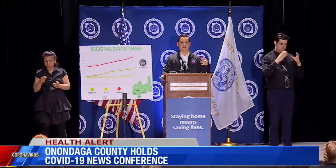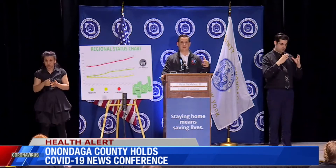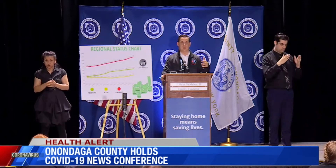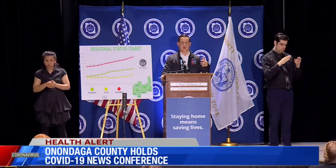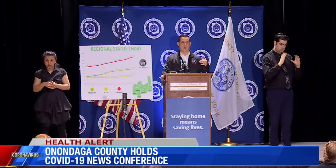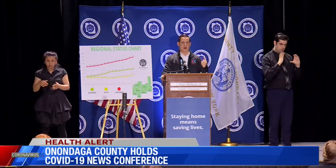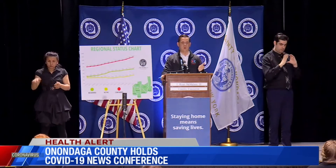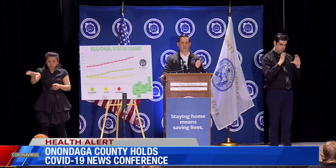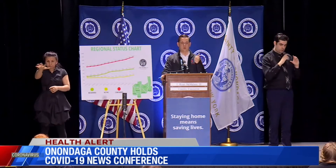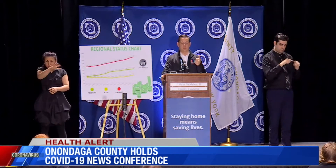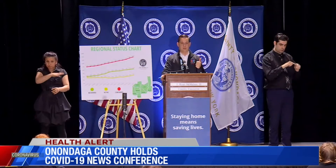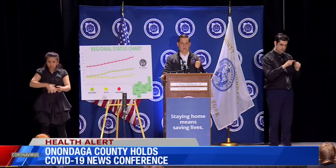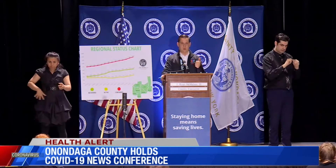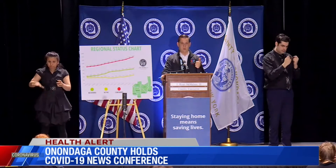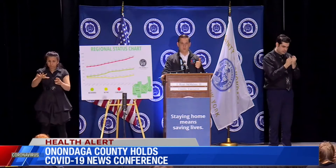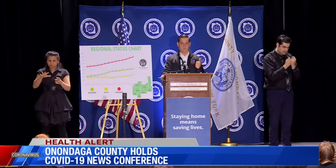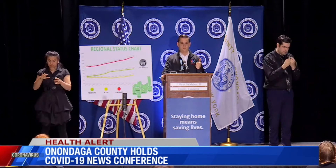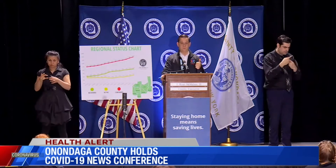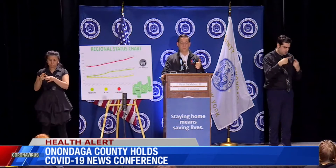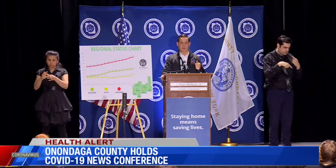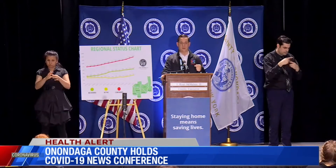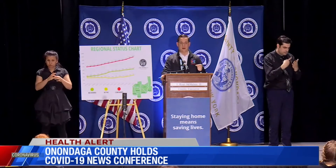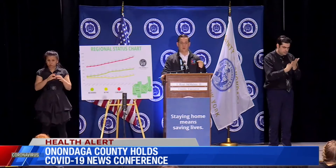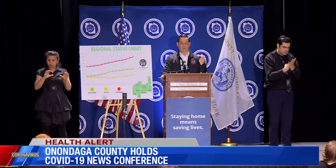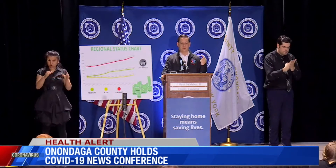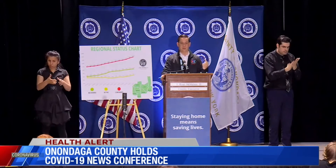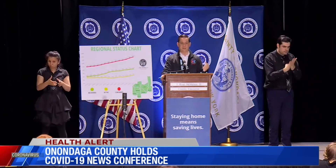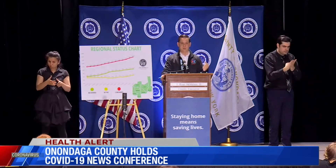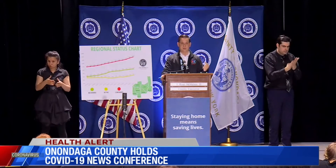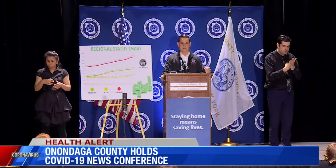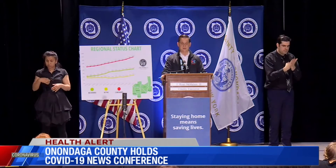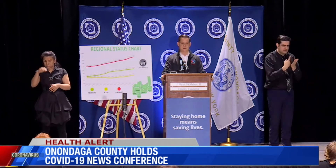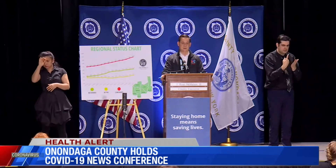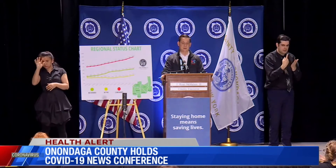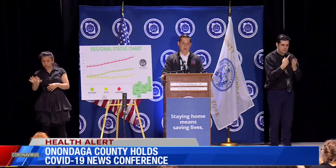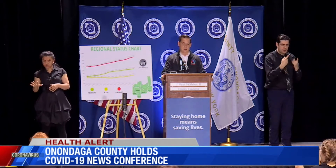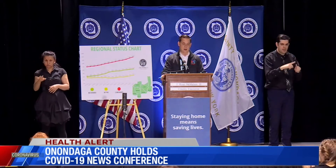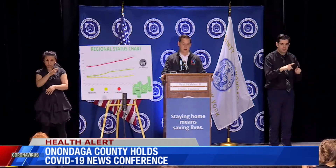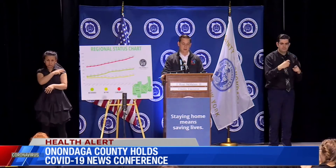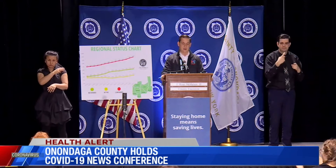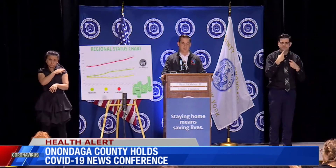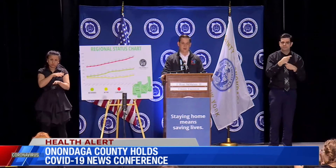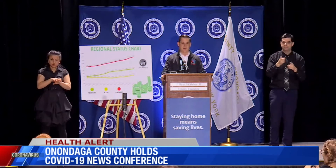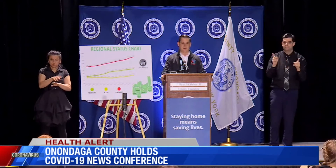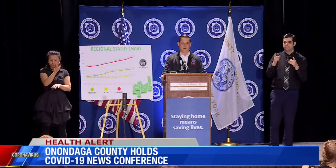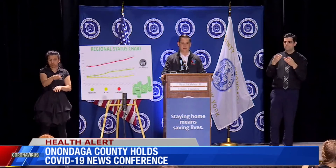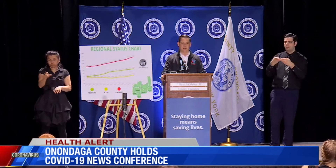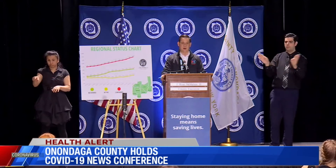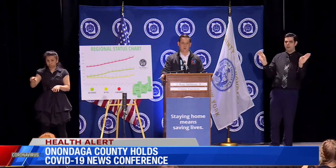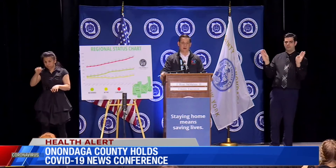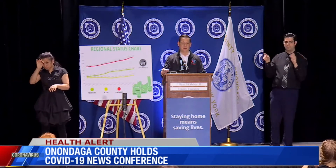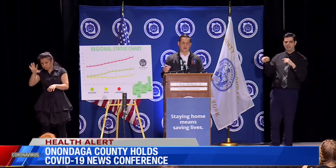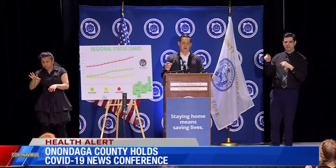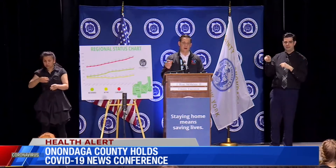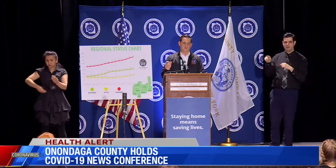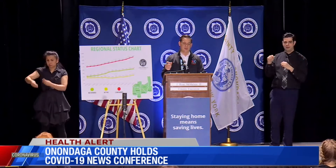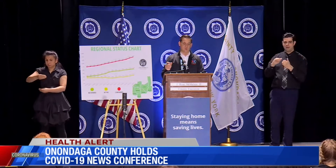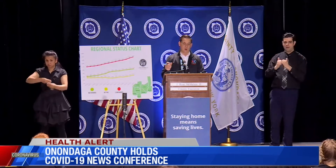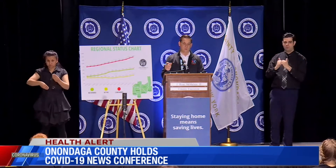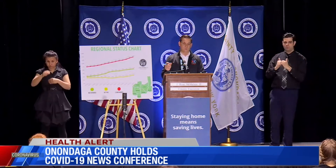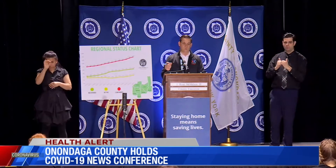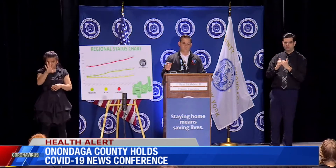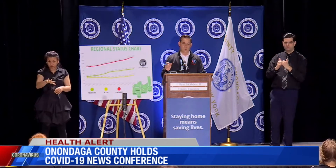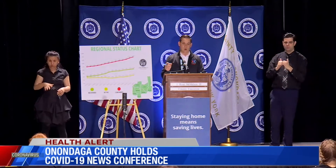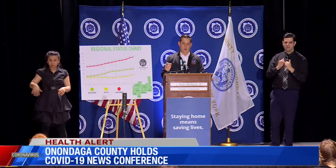our teams talking about how we communicate to the public and then how we communicate to businesses so that they are ready.